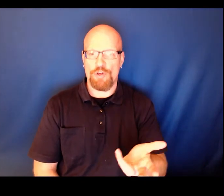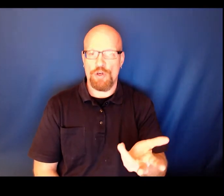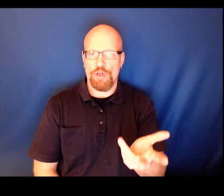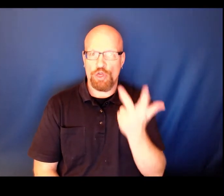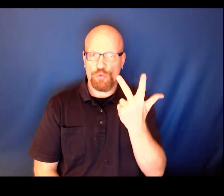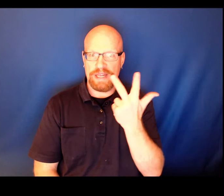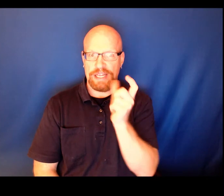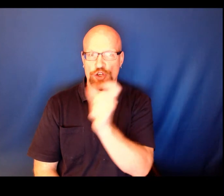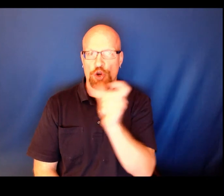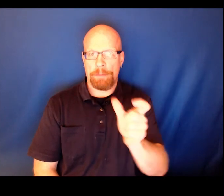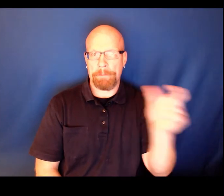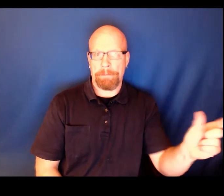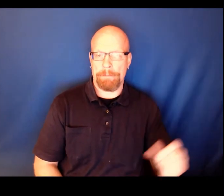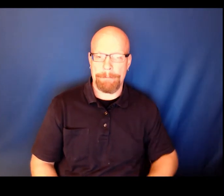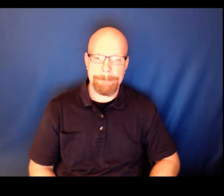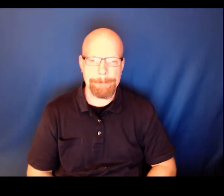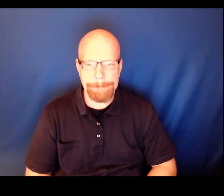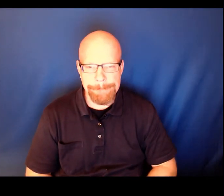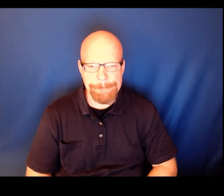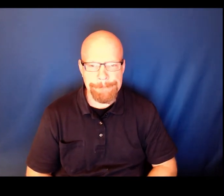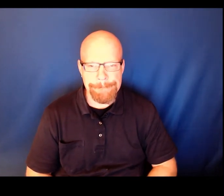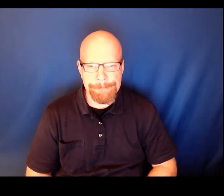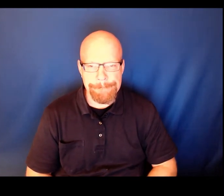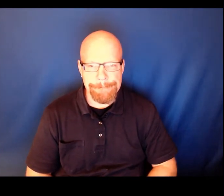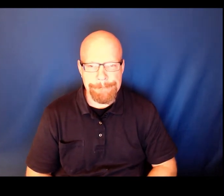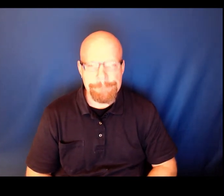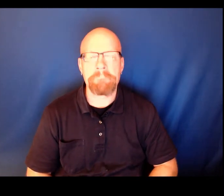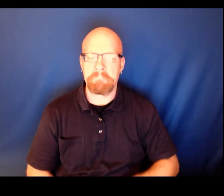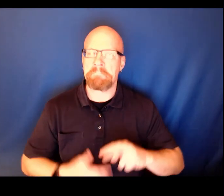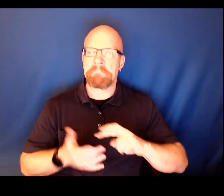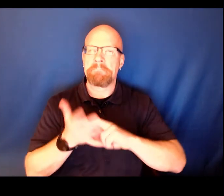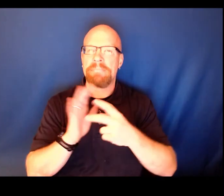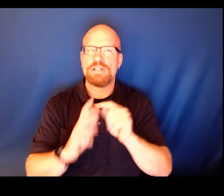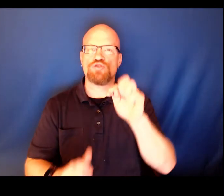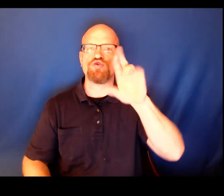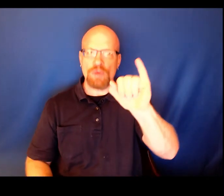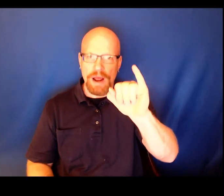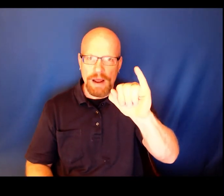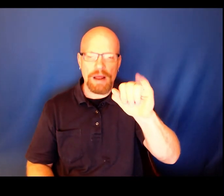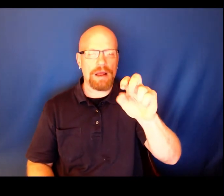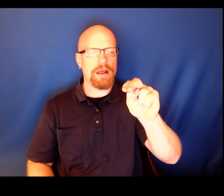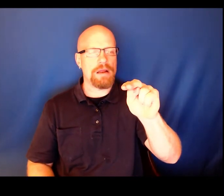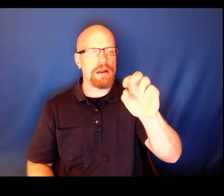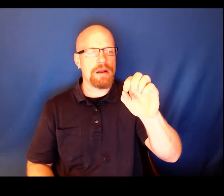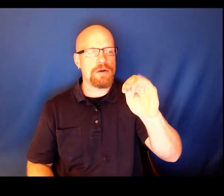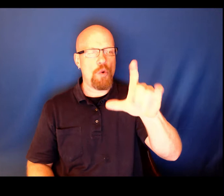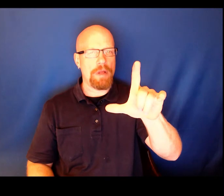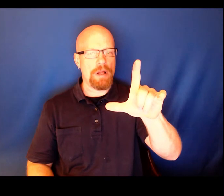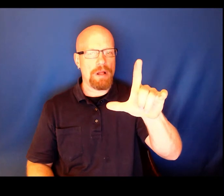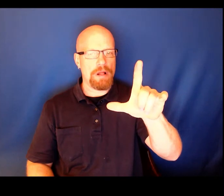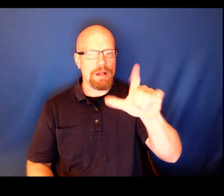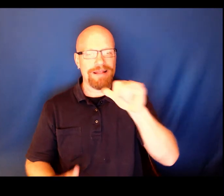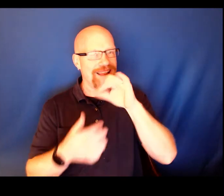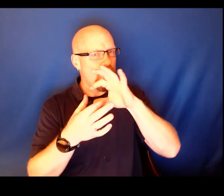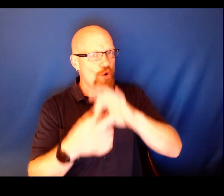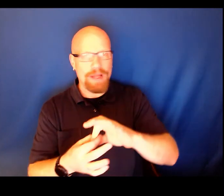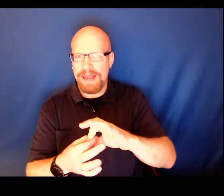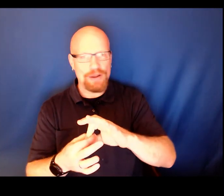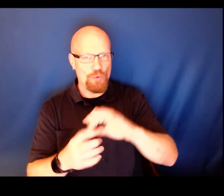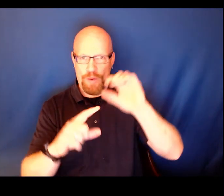Now, the second one has 3 terms, so therefore it is 3 is tri,